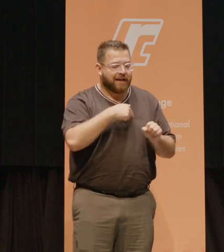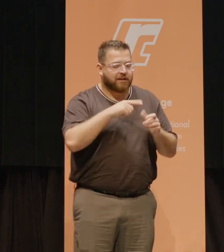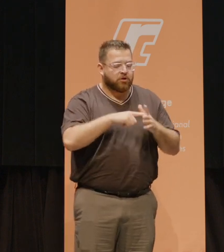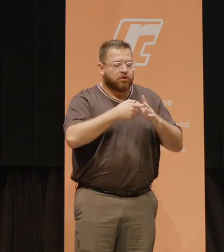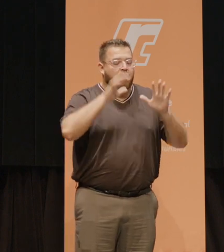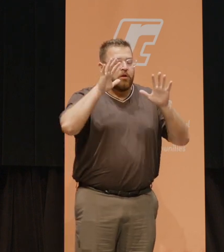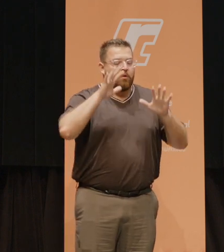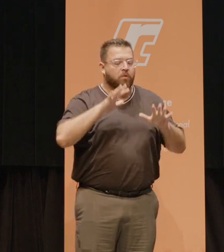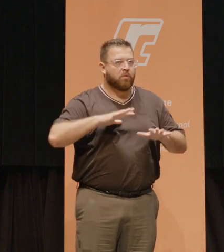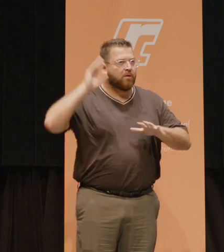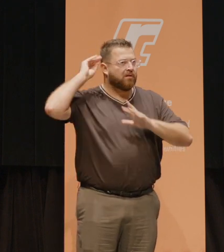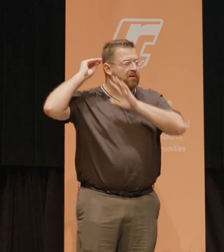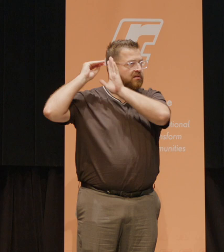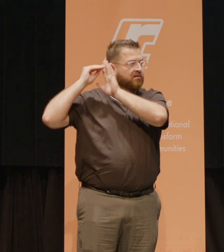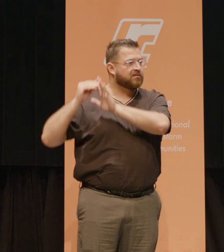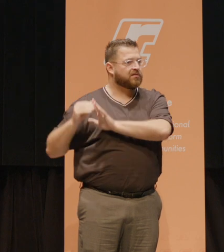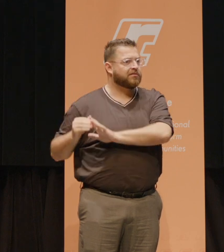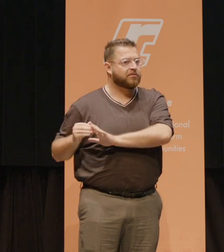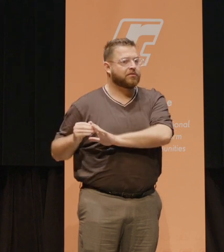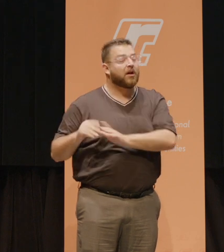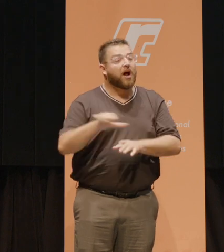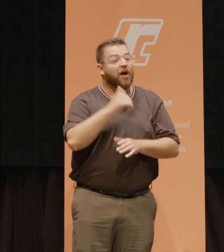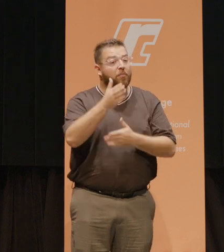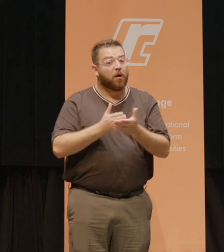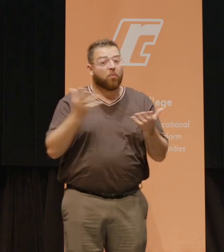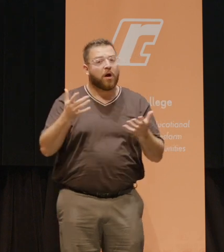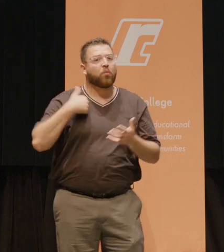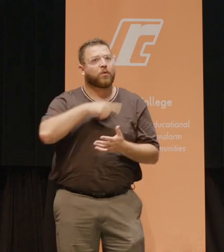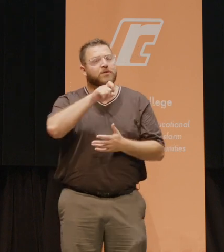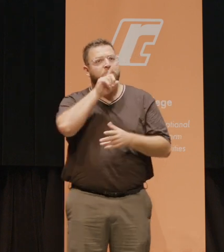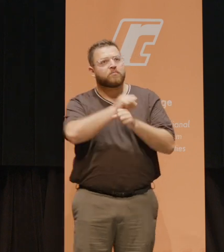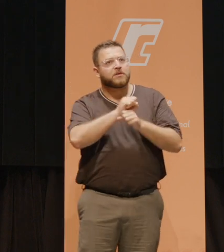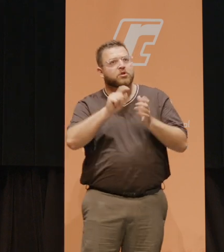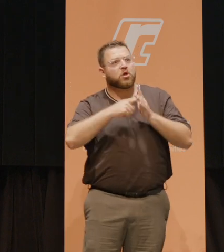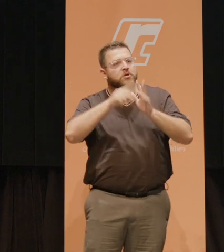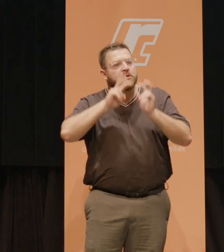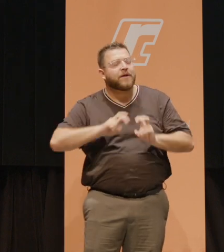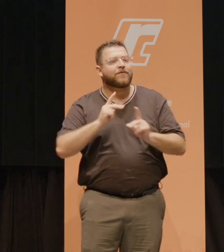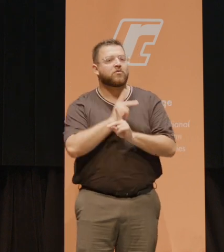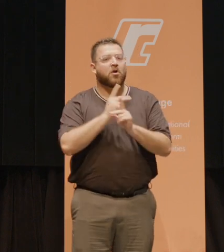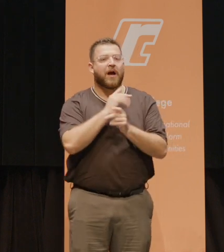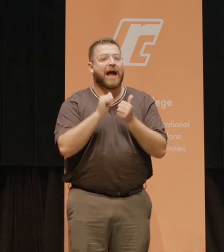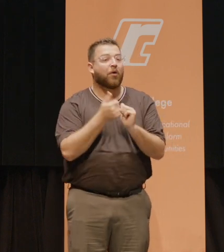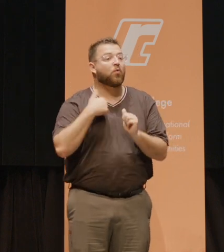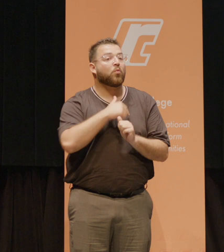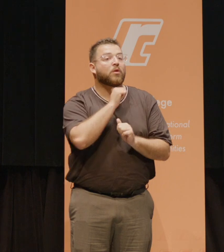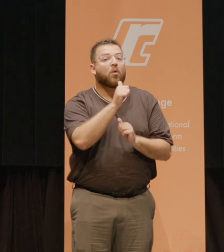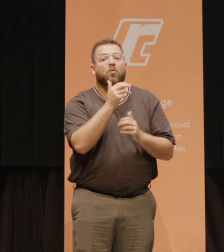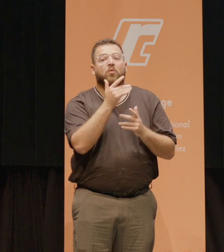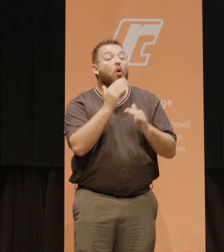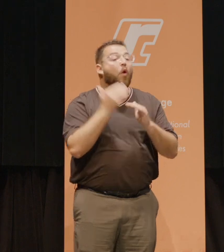voice? And then another component of self-compassion is for us to really start to look at how we don't over-identify